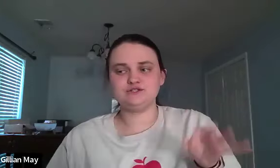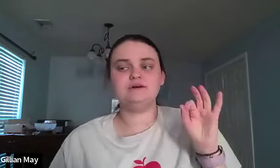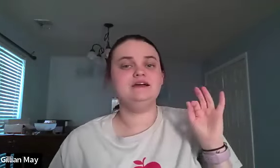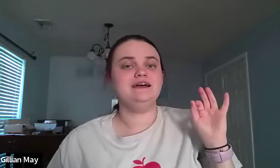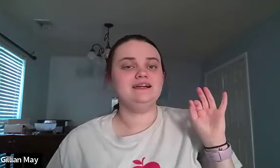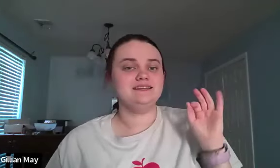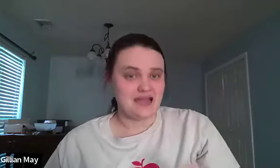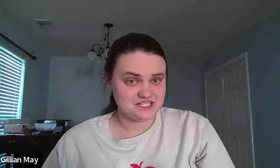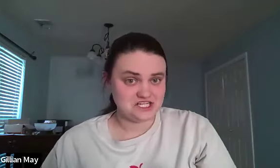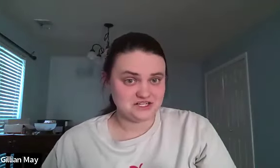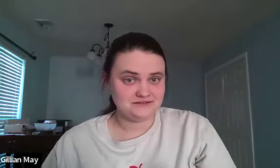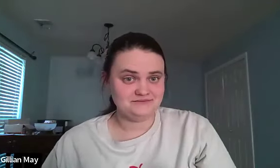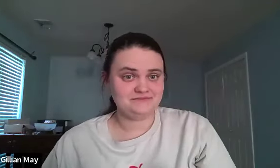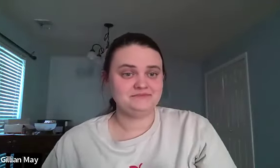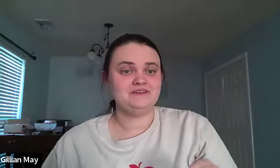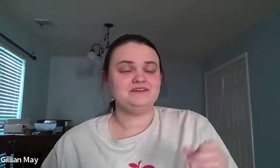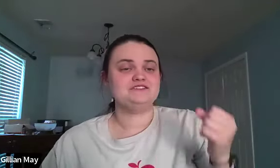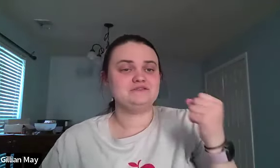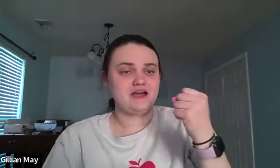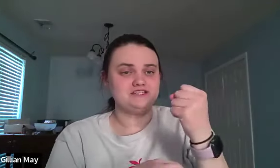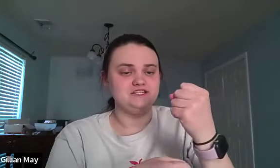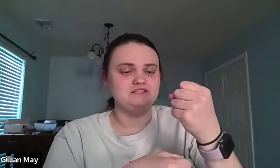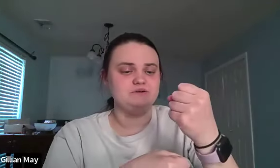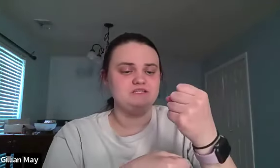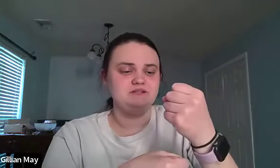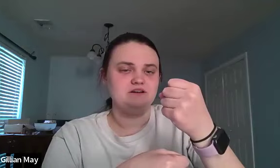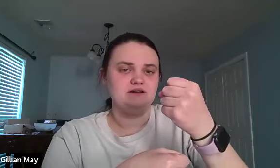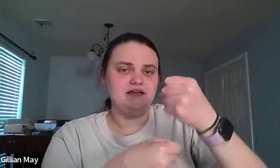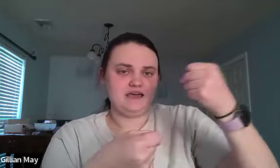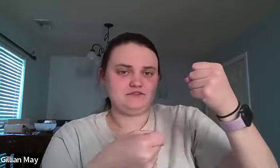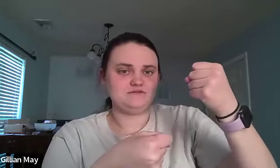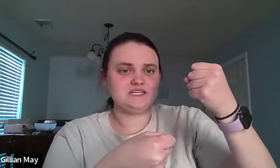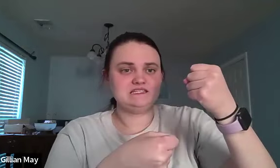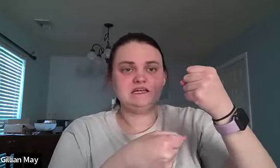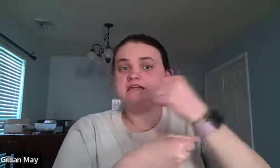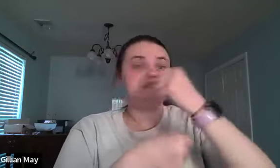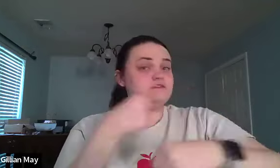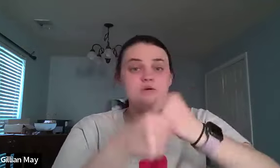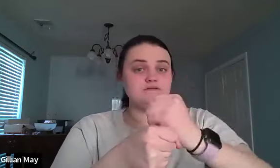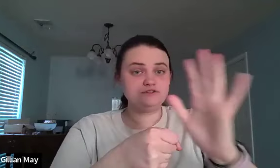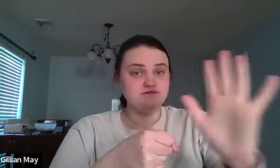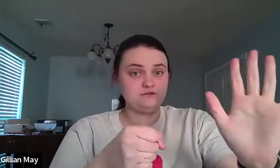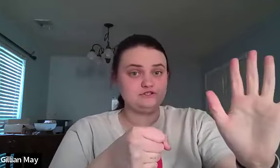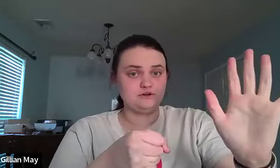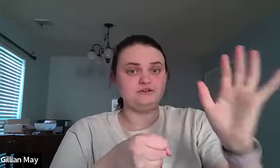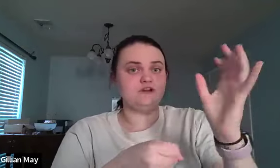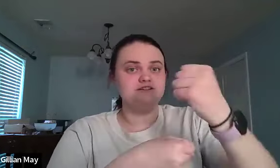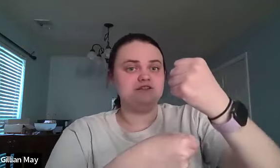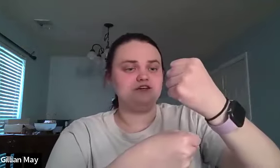do last year. So last year is going to be, you're going to like have those fists. Instead of going in full circle, you're not going to do that. You're